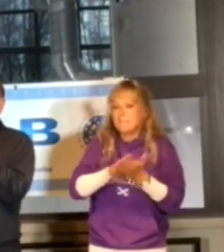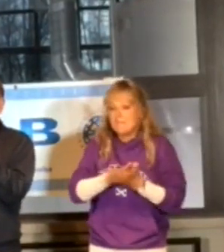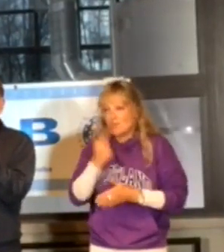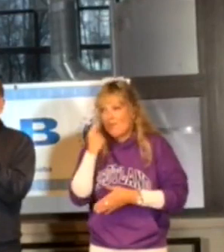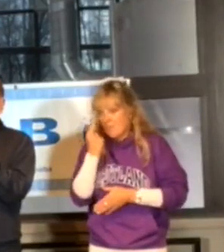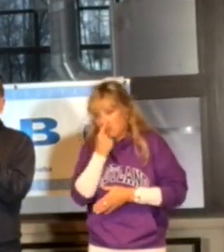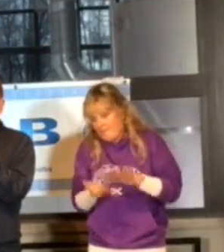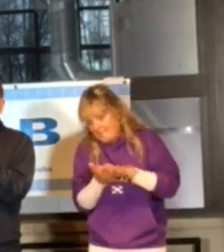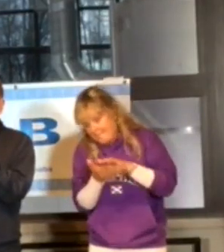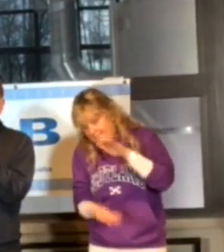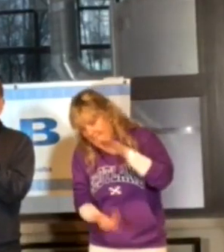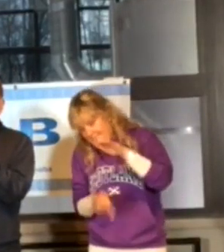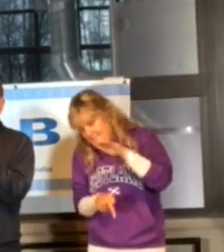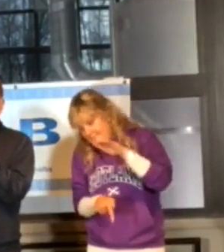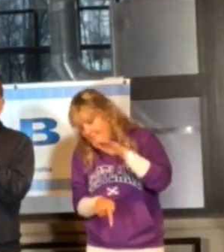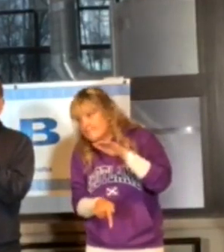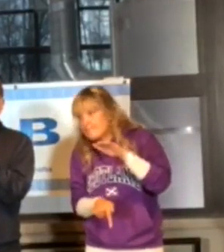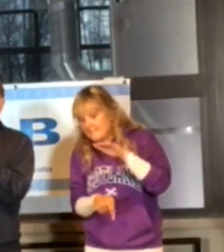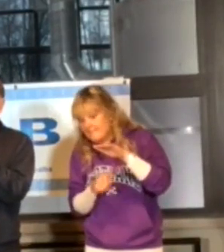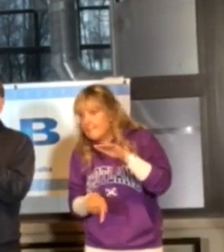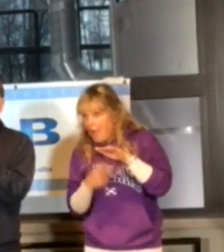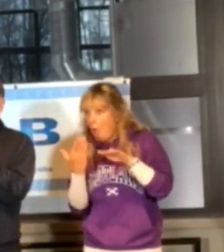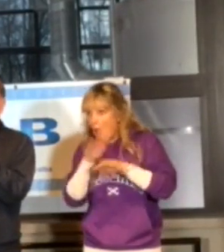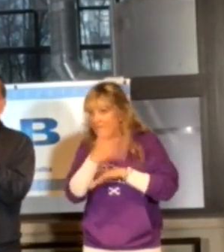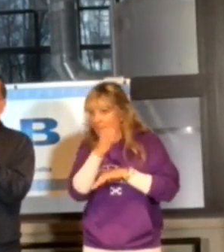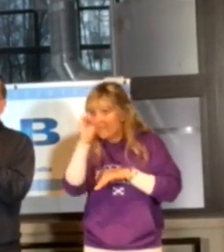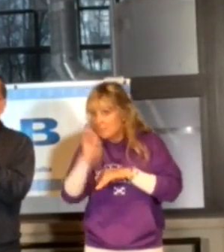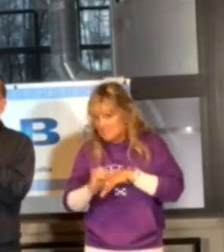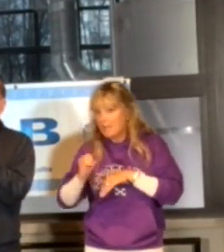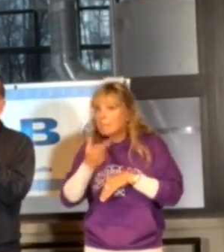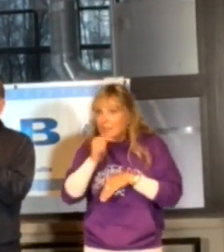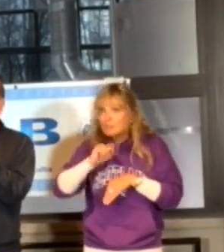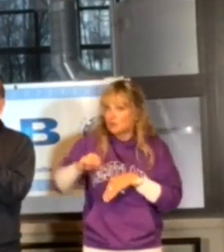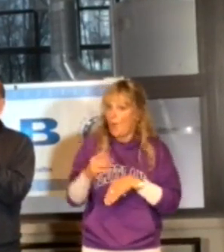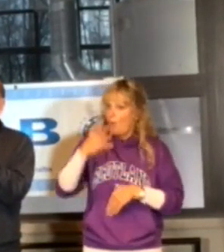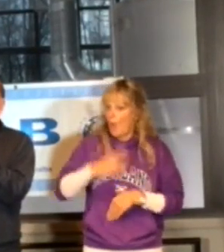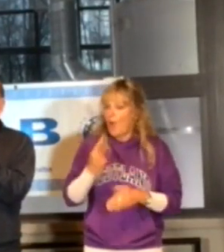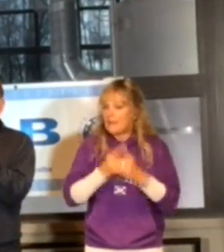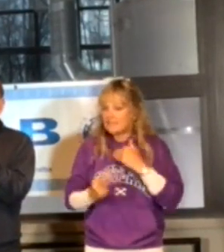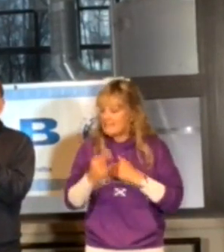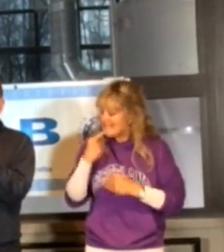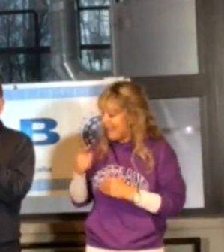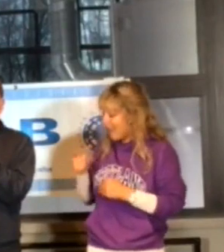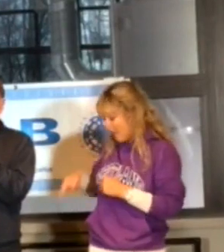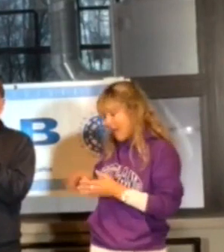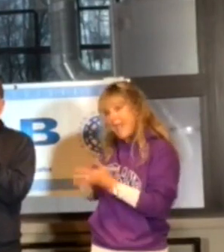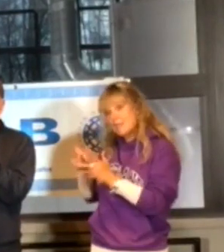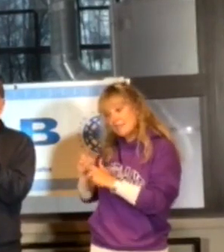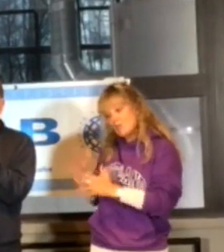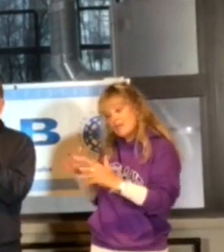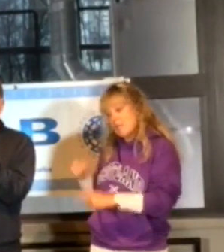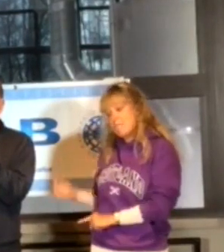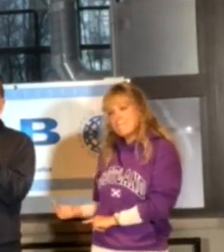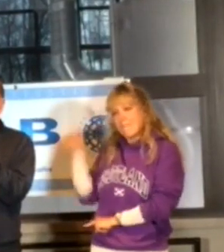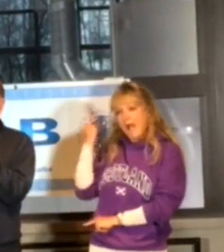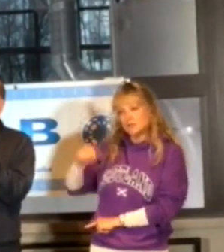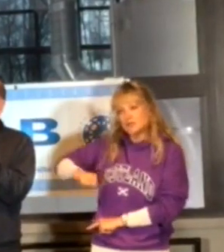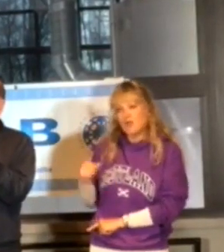We want to call our MPs back, hold an independence convention, and declare independence.